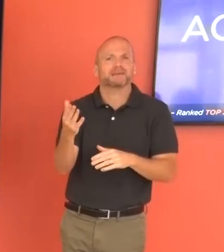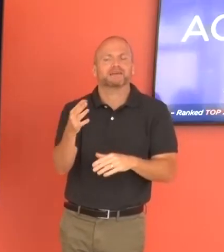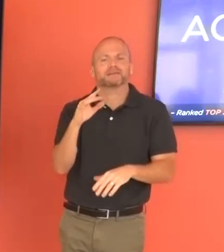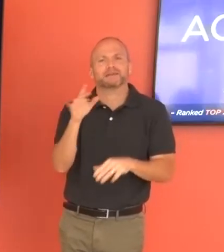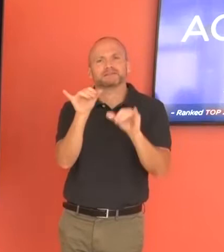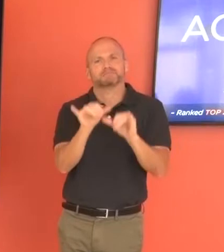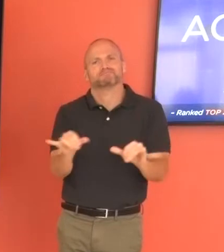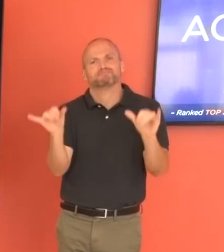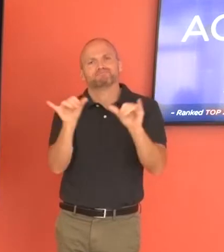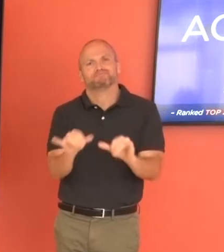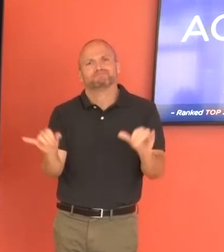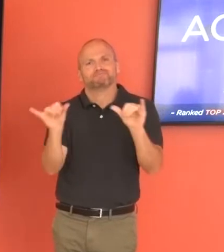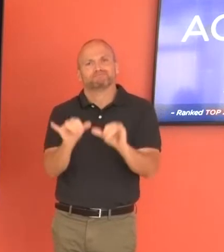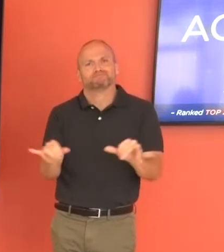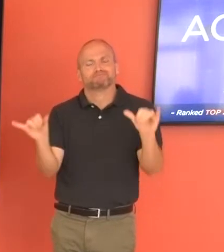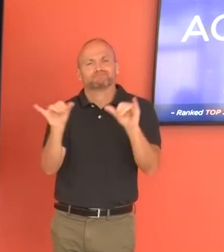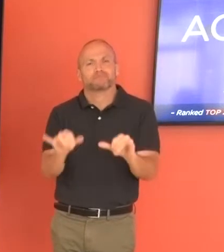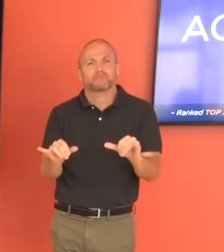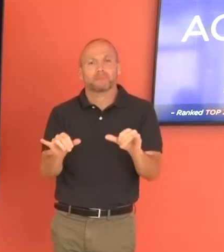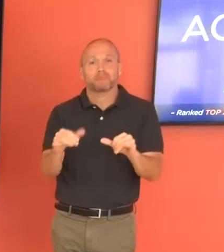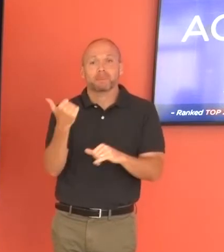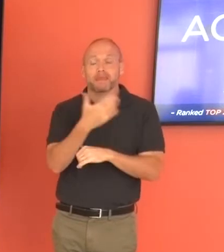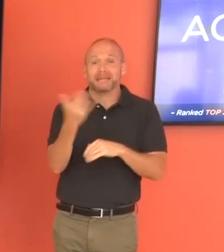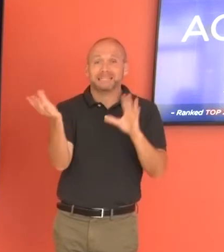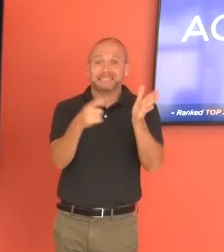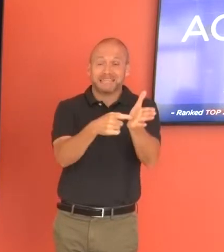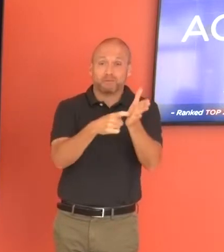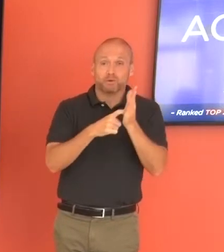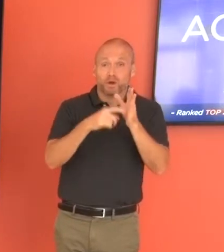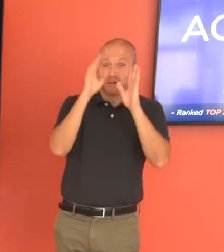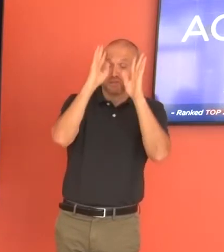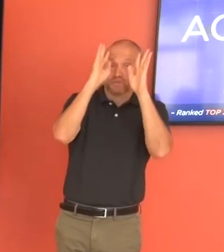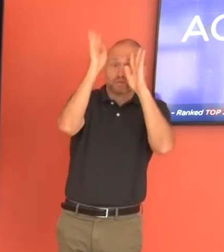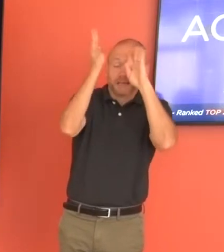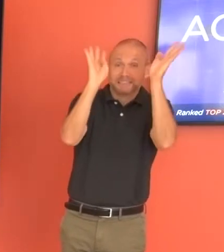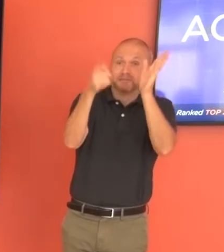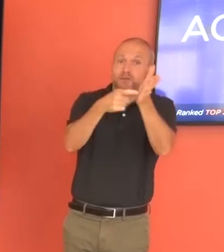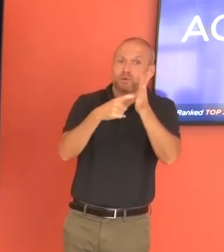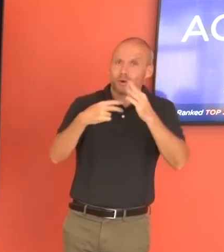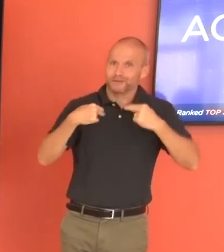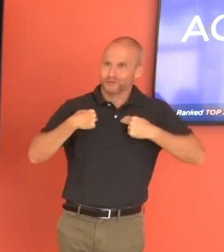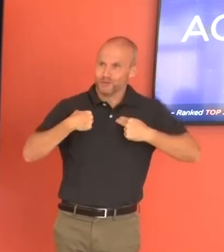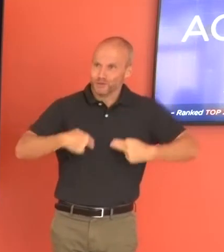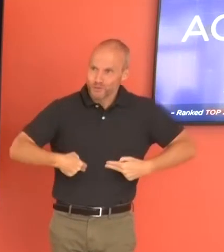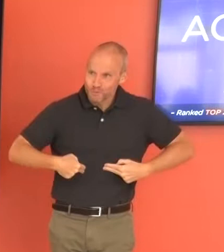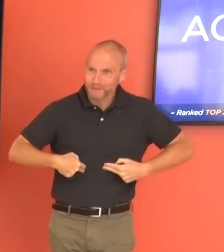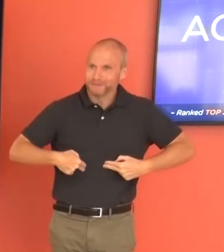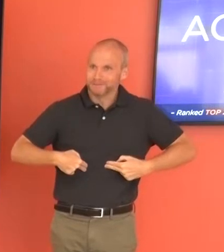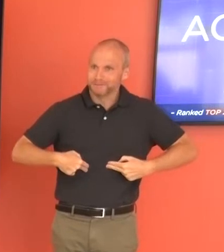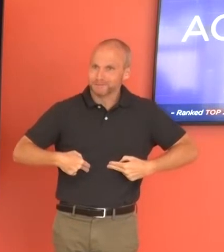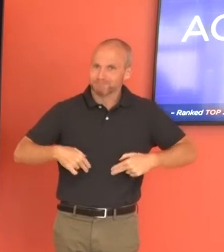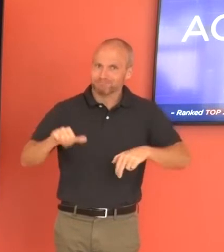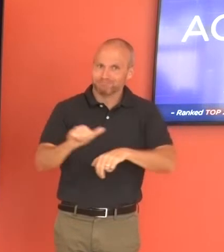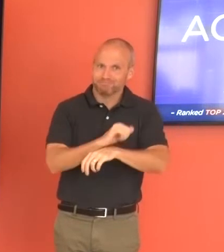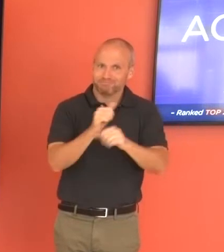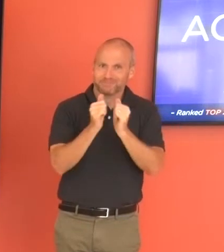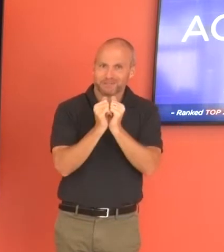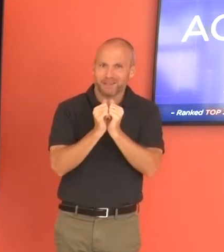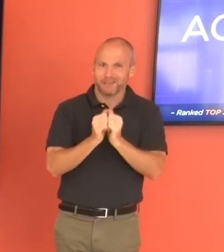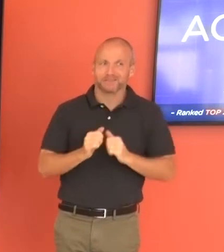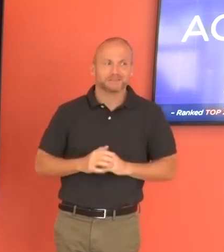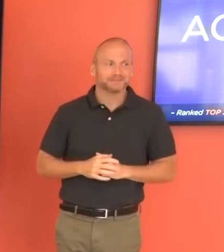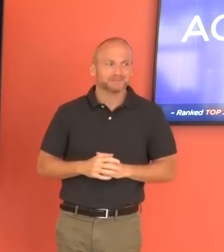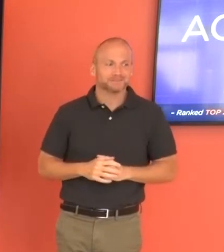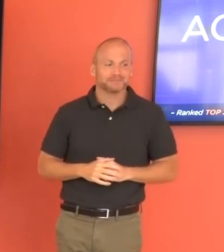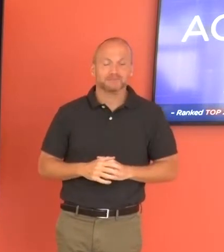and repetitive. But anything that requires creativity requires our humanness. All right?